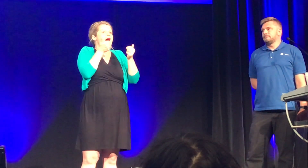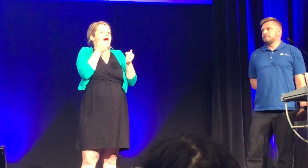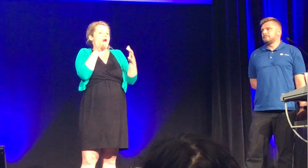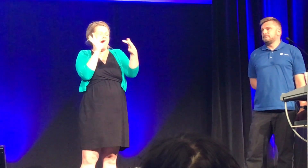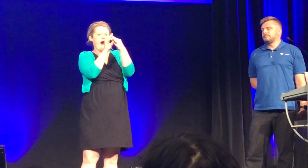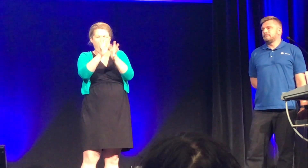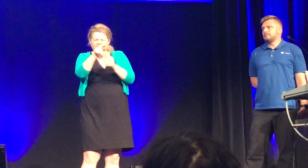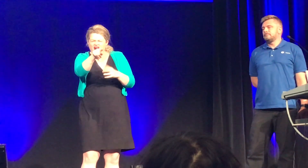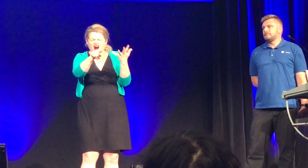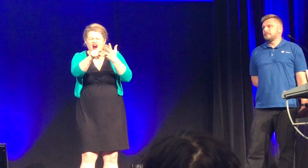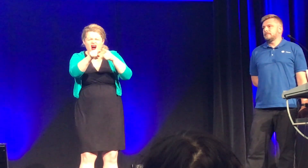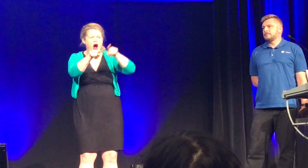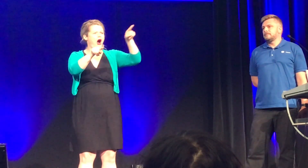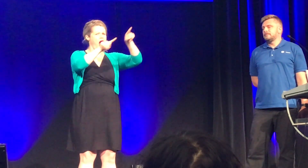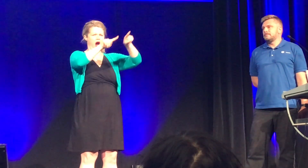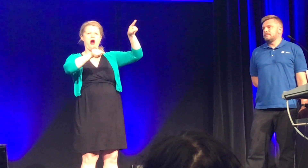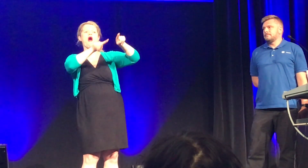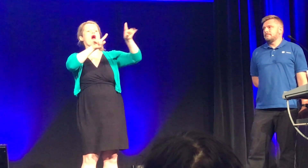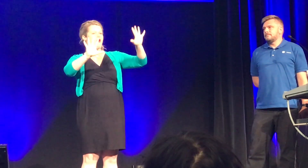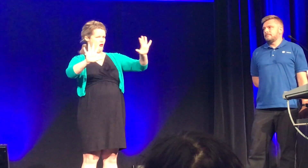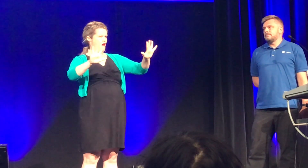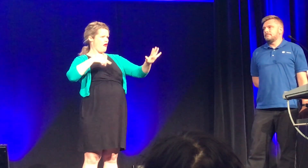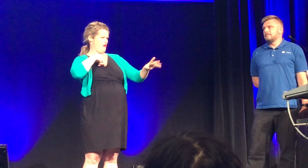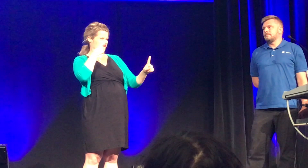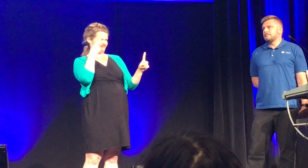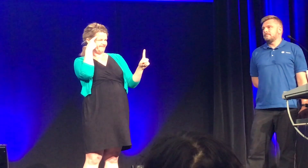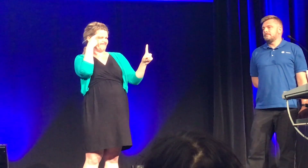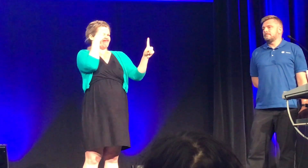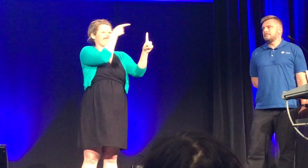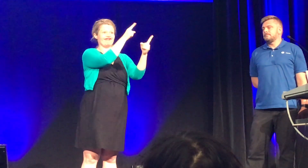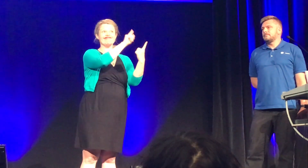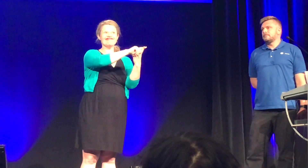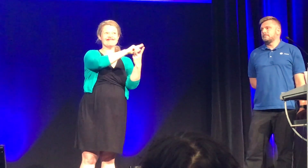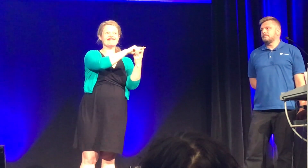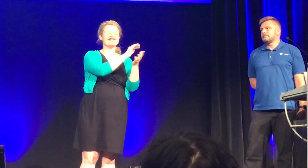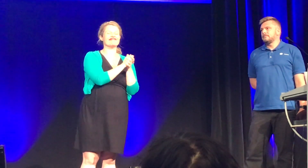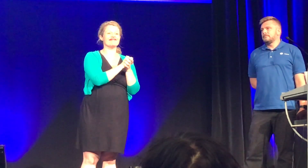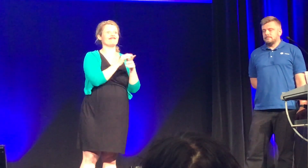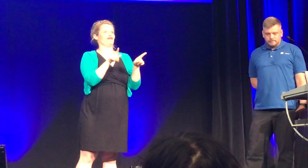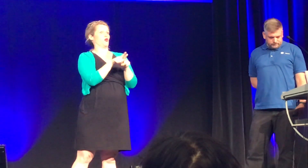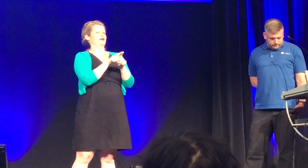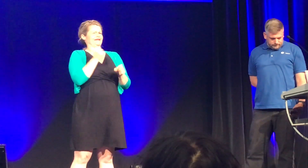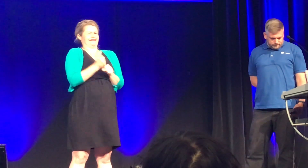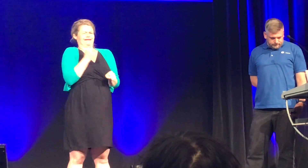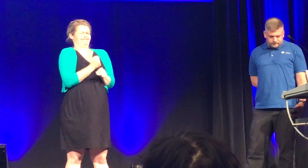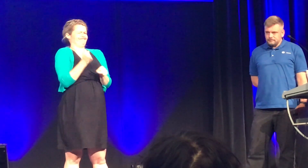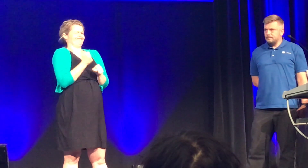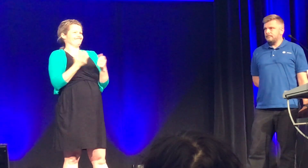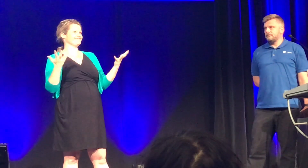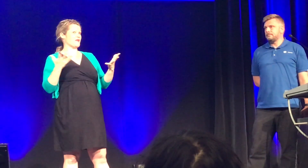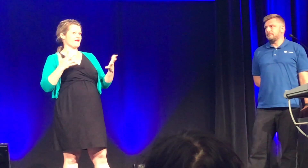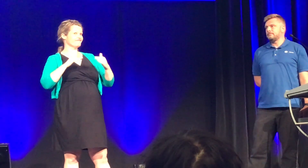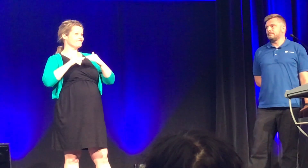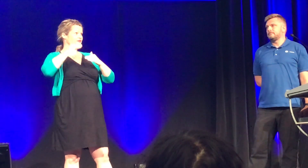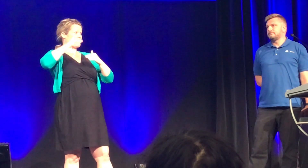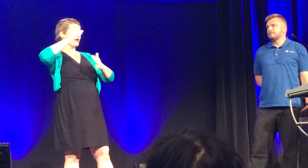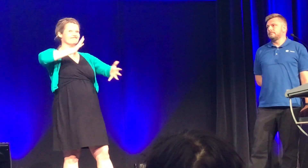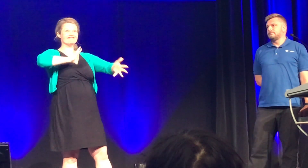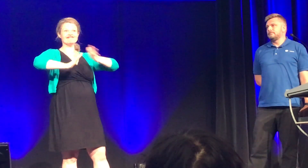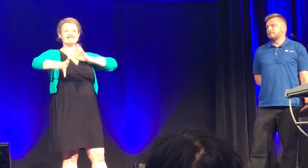we're hoping that deaf children who don't use sign languages would also be able to follow the videos because of the visual graphics that are available to them, not